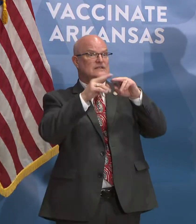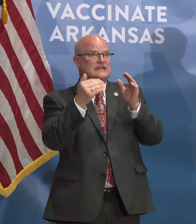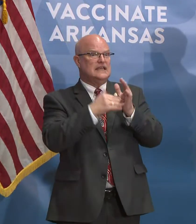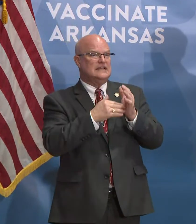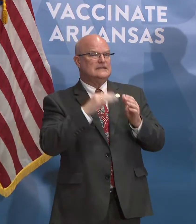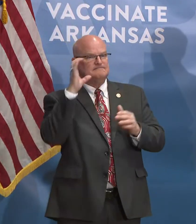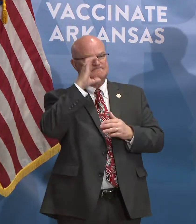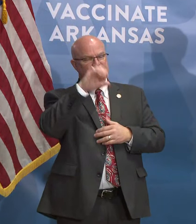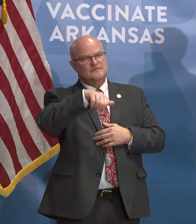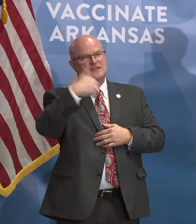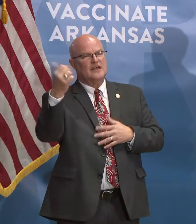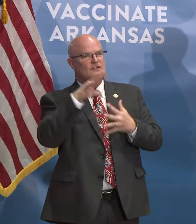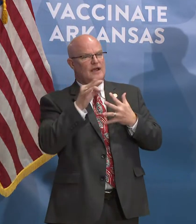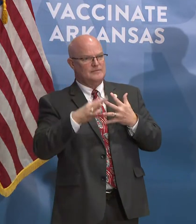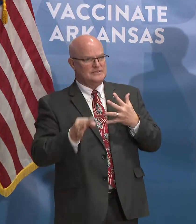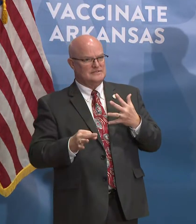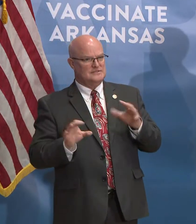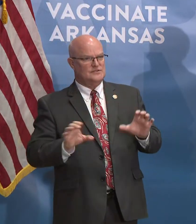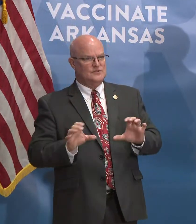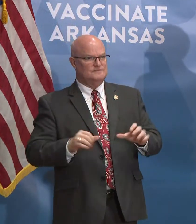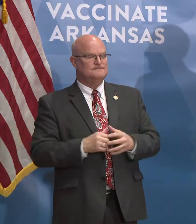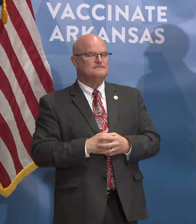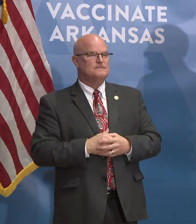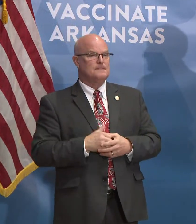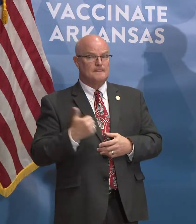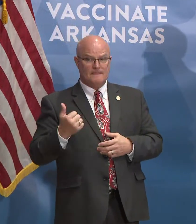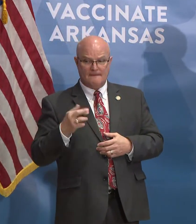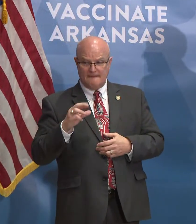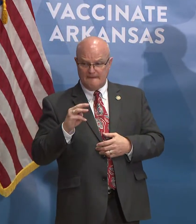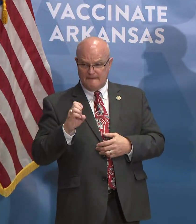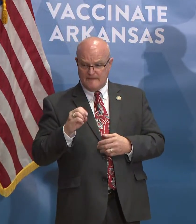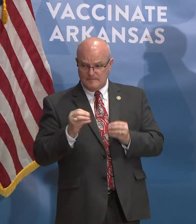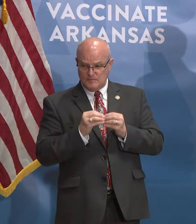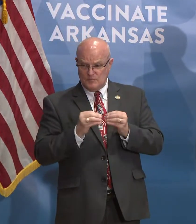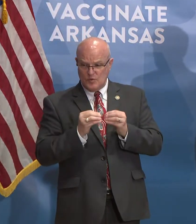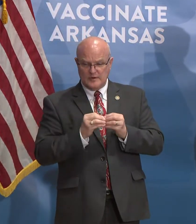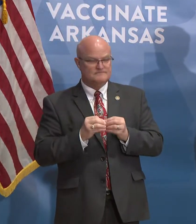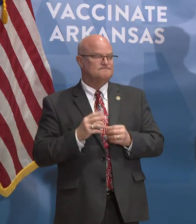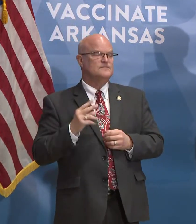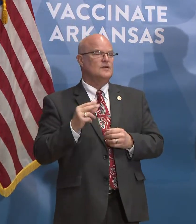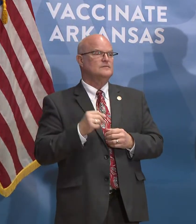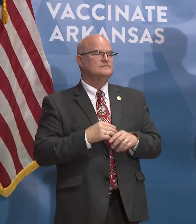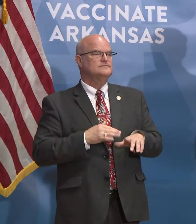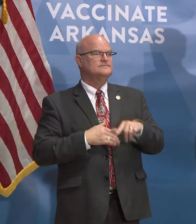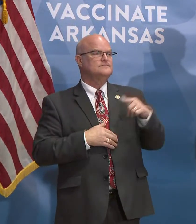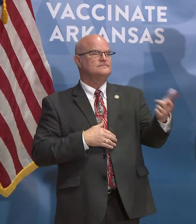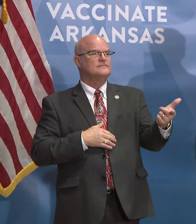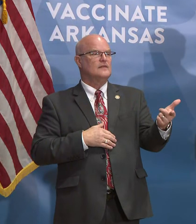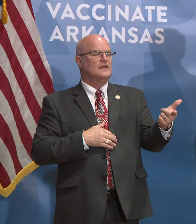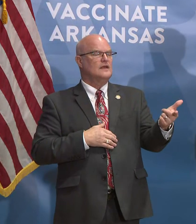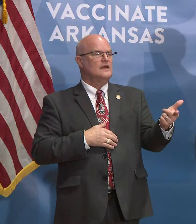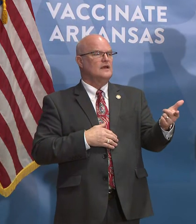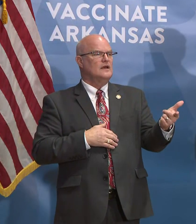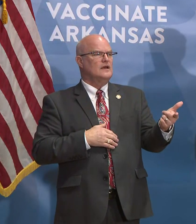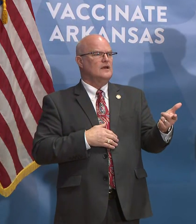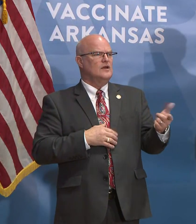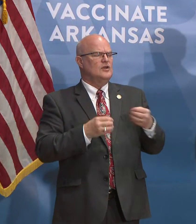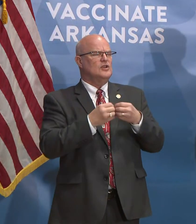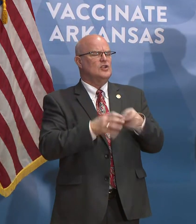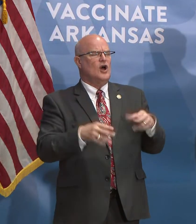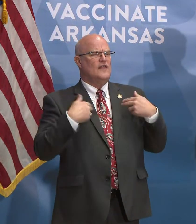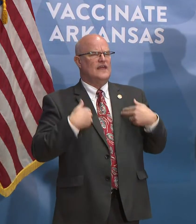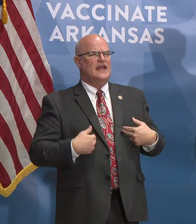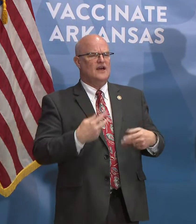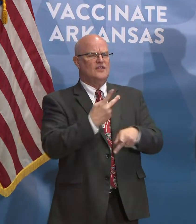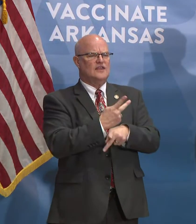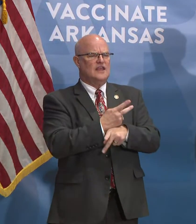be looking for additional options and steps to take. Dr. Romero, do you have anything else to add on that? You mentioned that we've lost healthcare workers